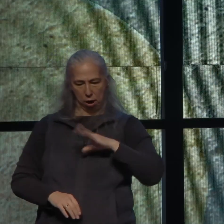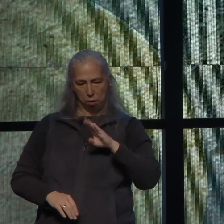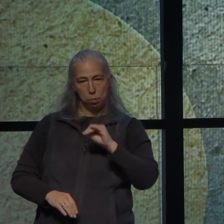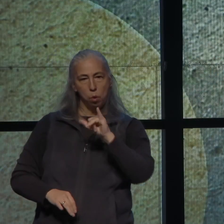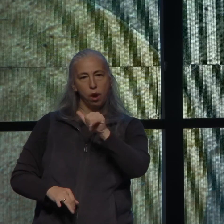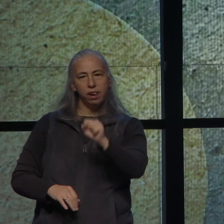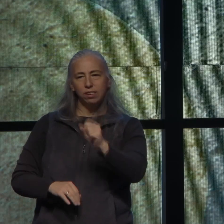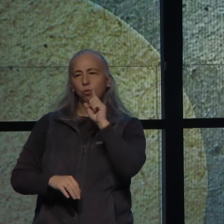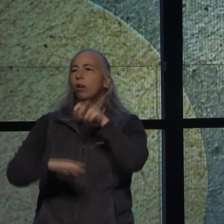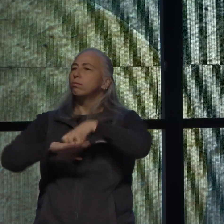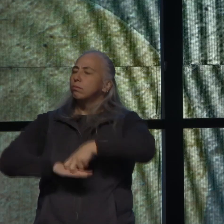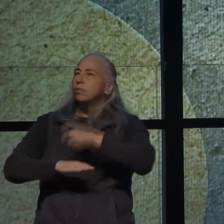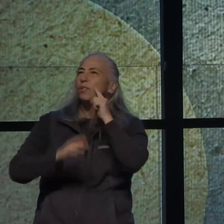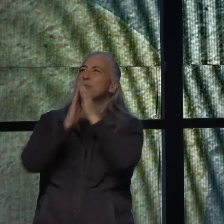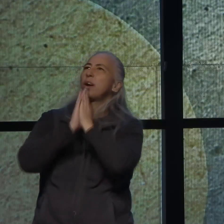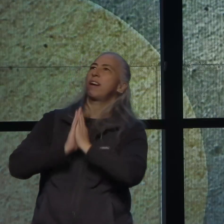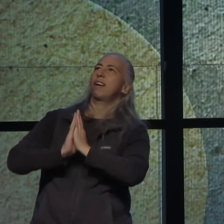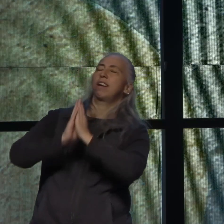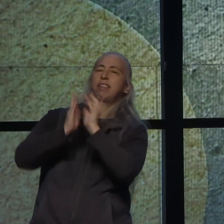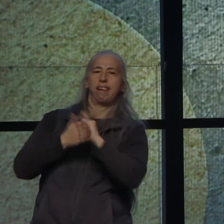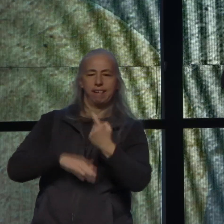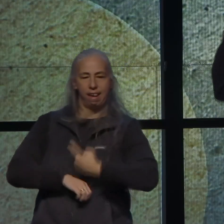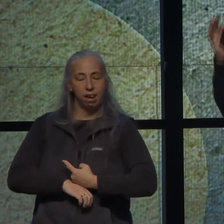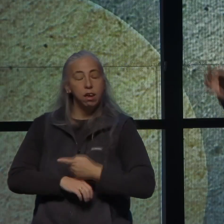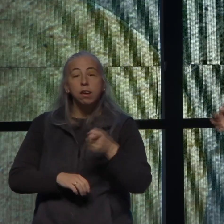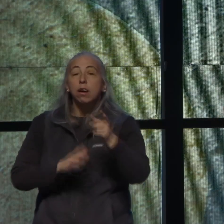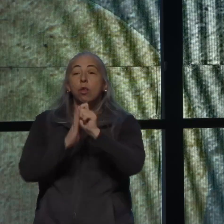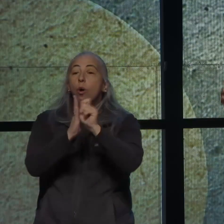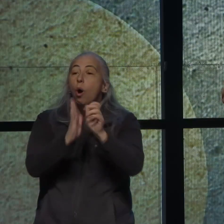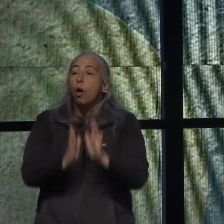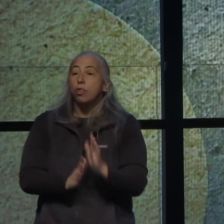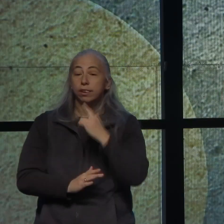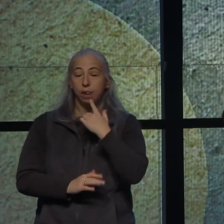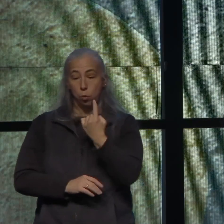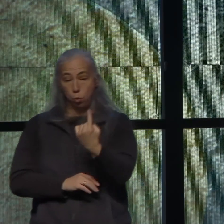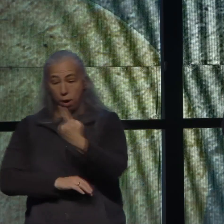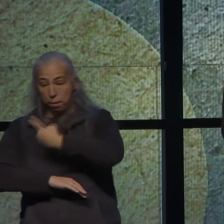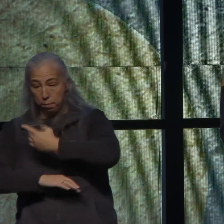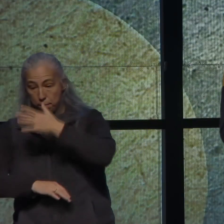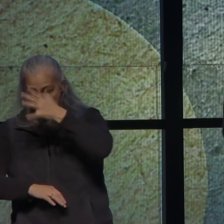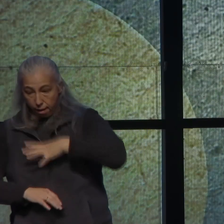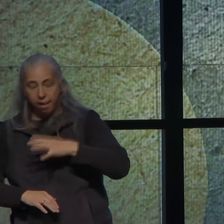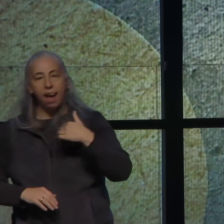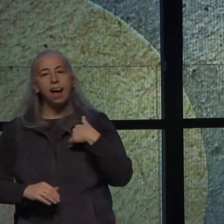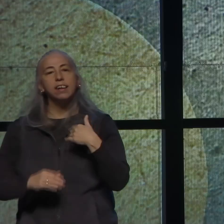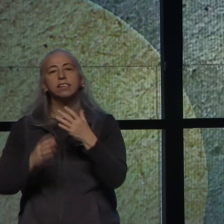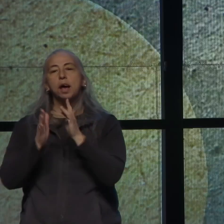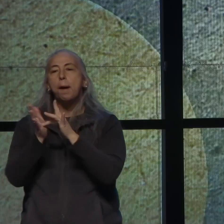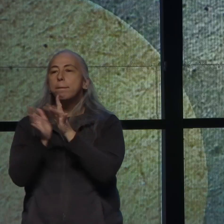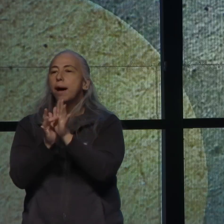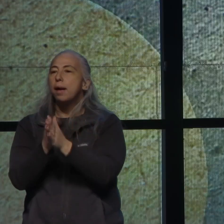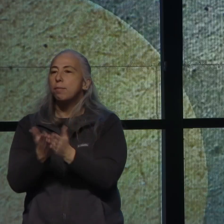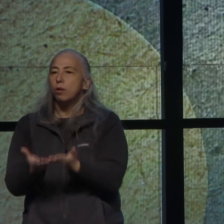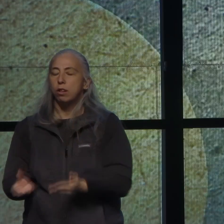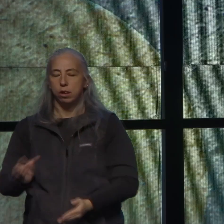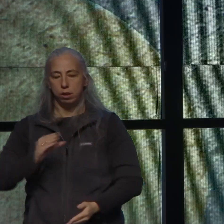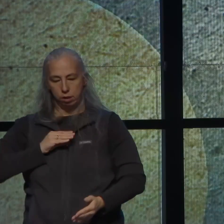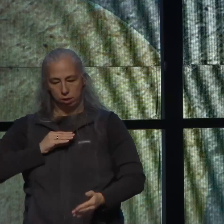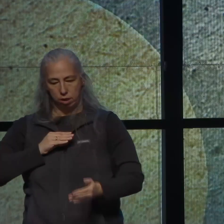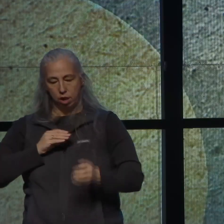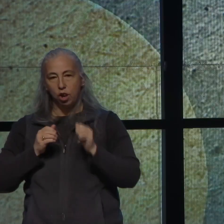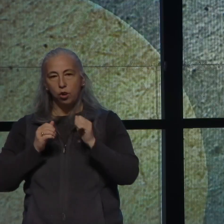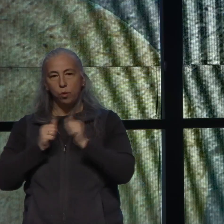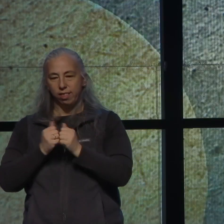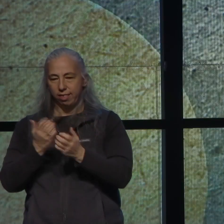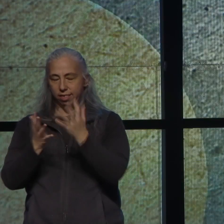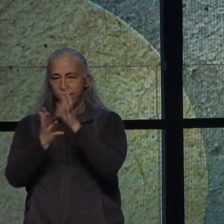day. He said one man decked out as this cosplay crusader clutched a leather Bible to his chest with skeleton